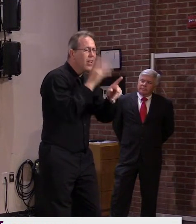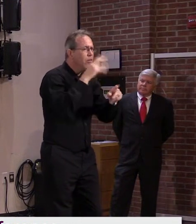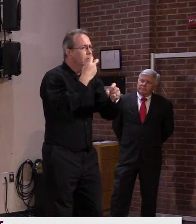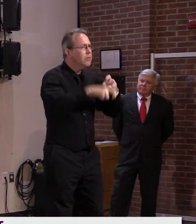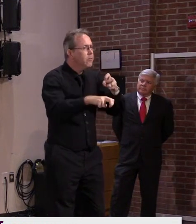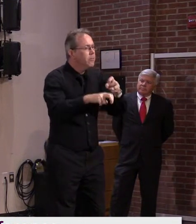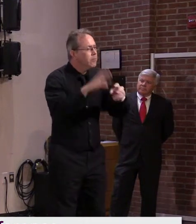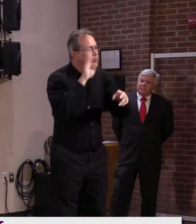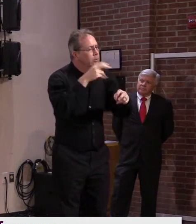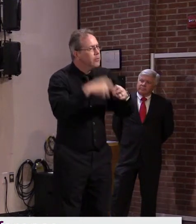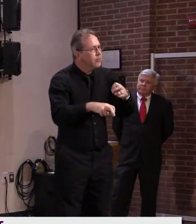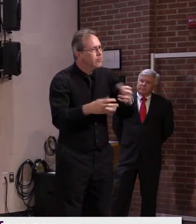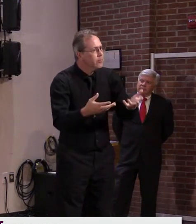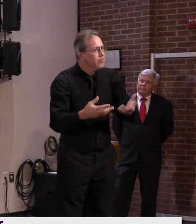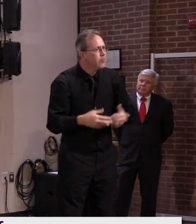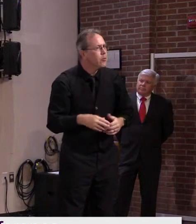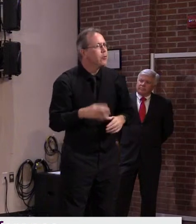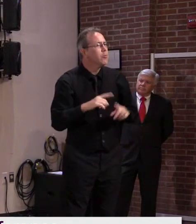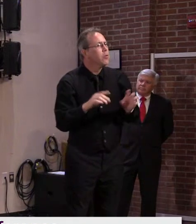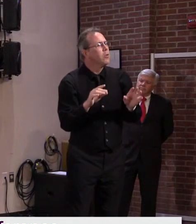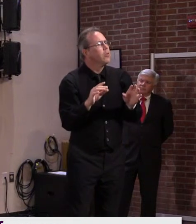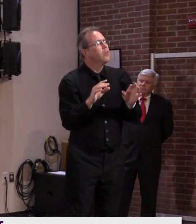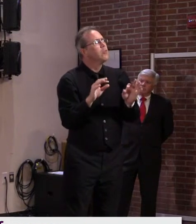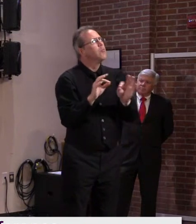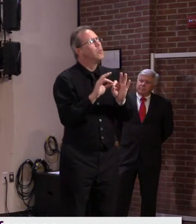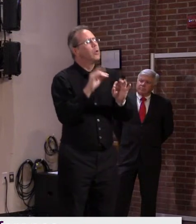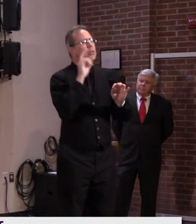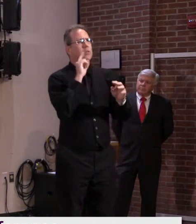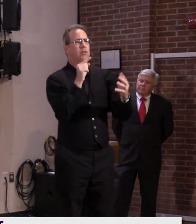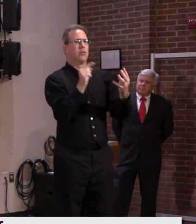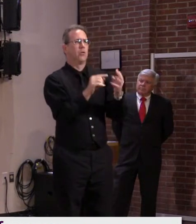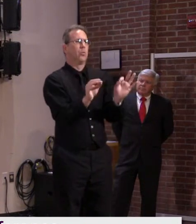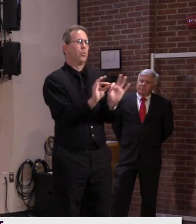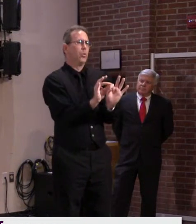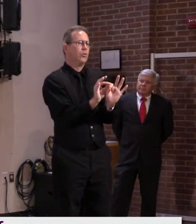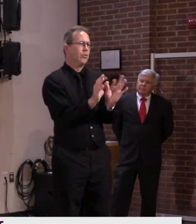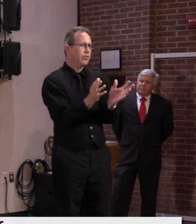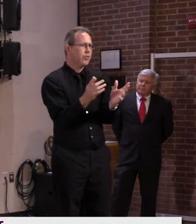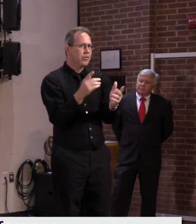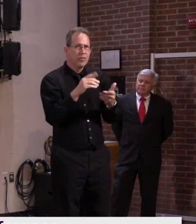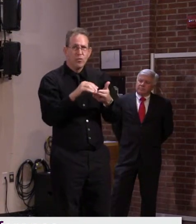the solution that really enables a lot more students to stay in the classroom. So we have to try to do the best we can.